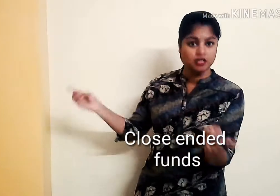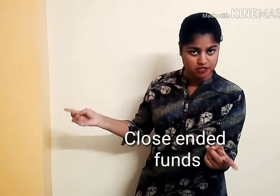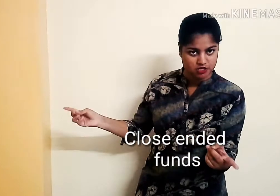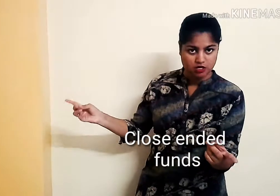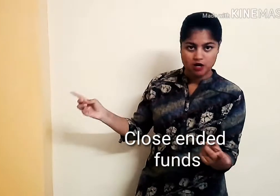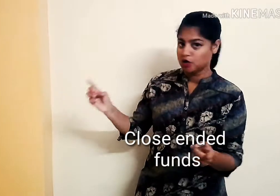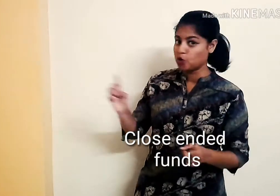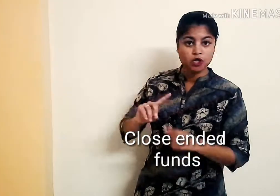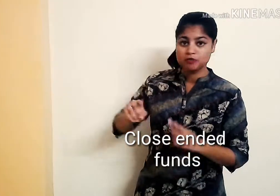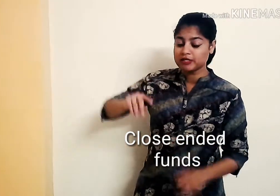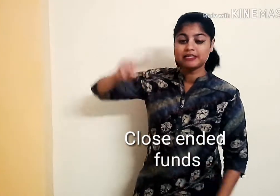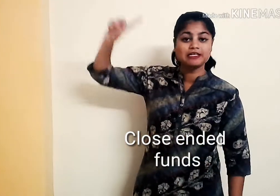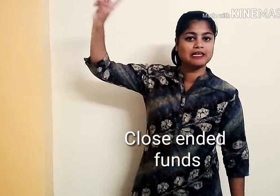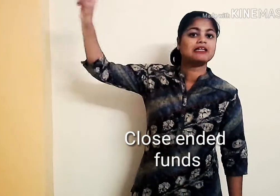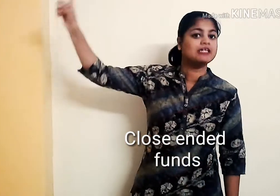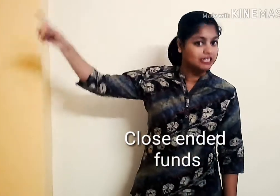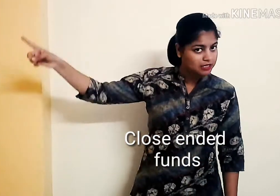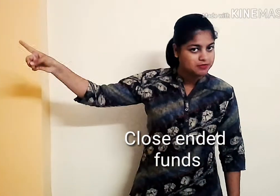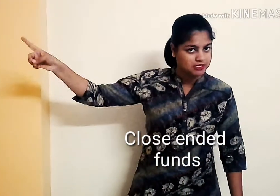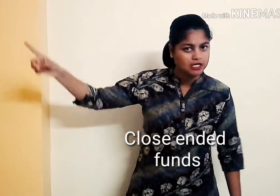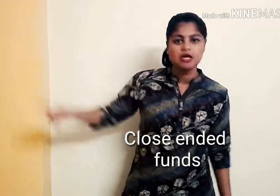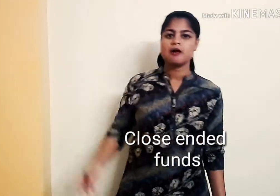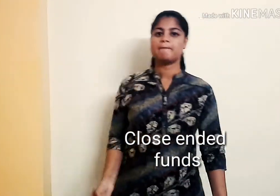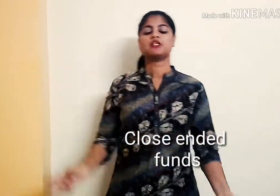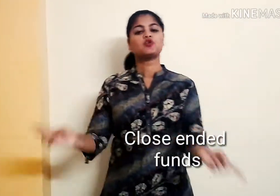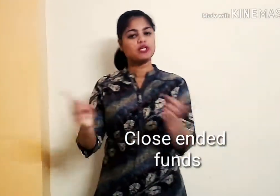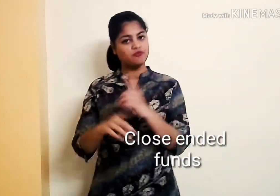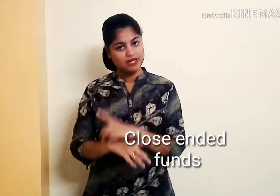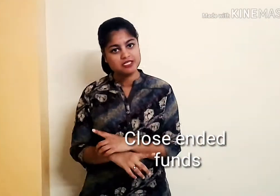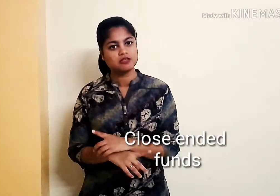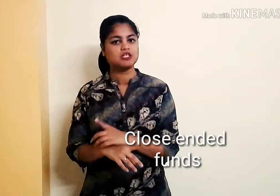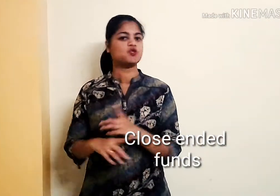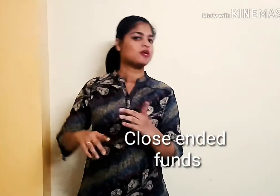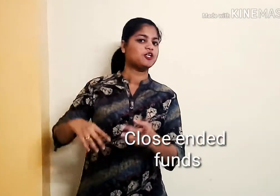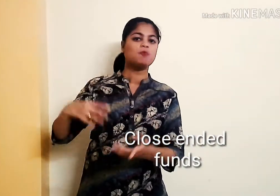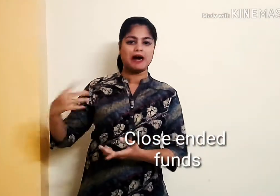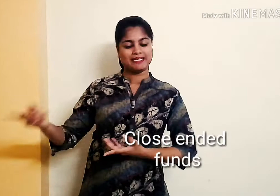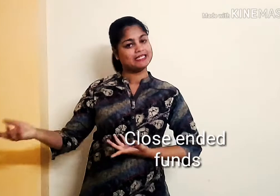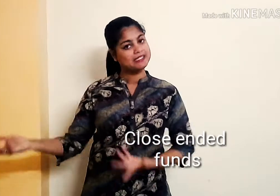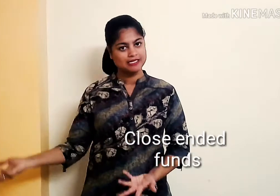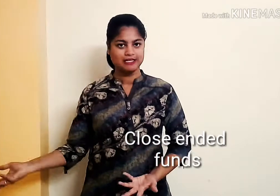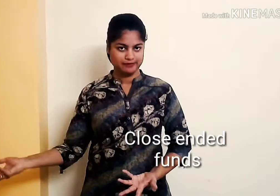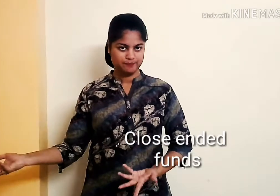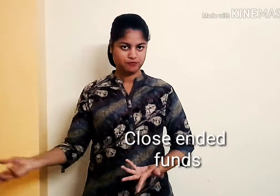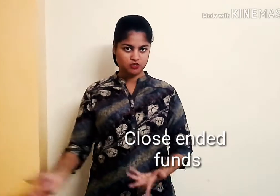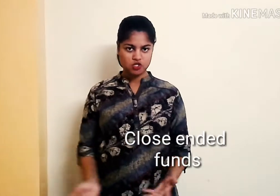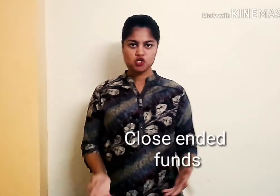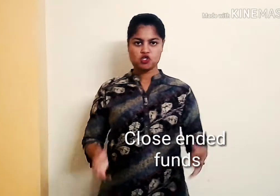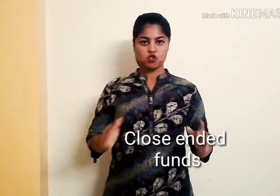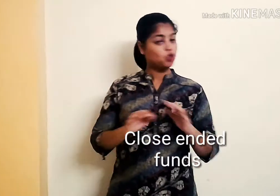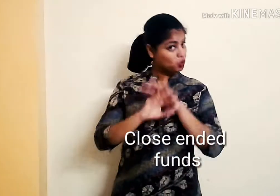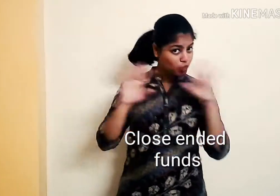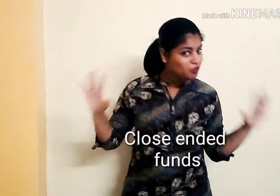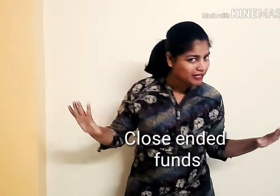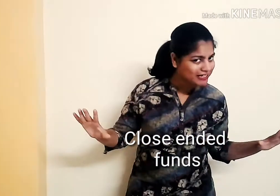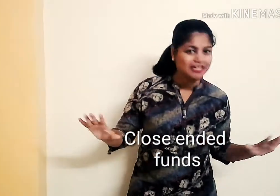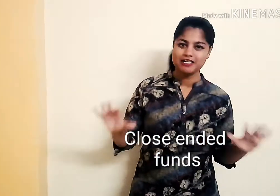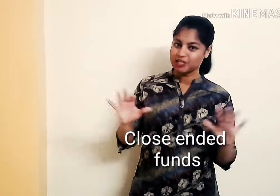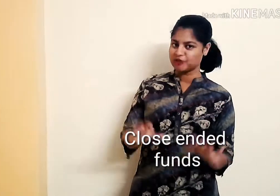investors, not with directly AMC, but through investors you can do buying and selling. So don't worry,